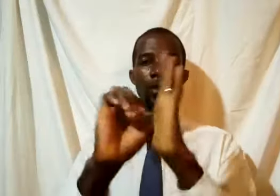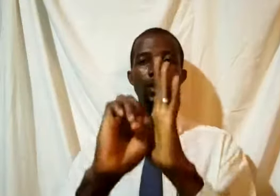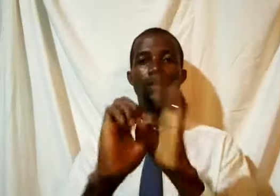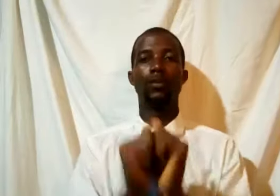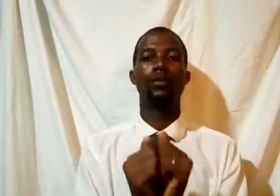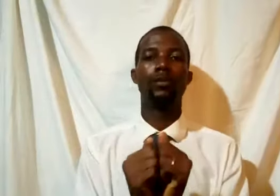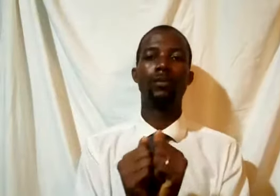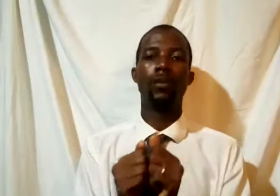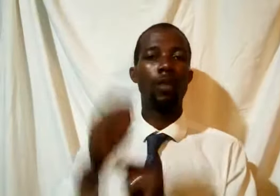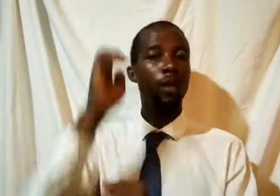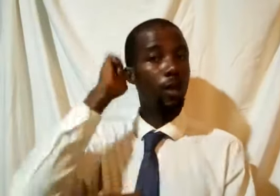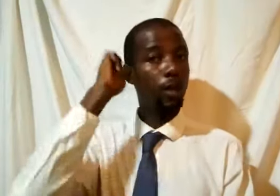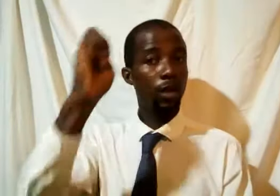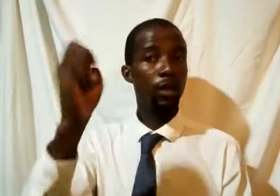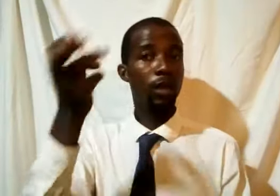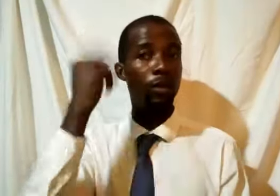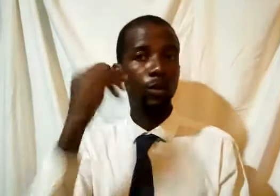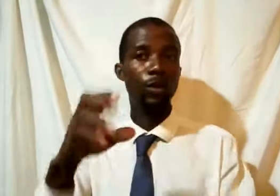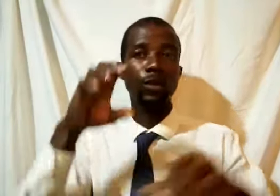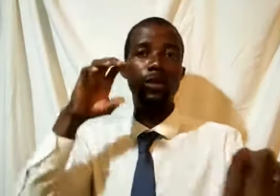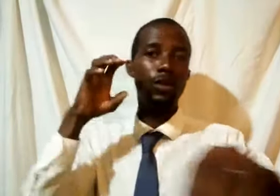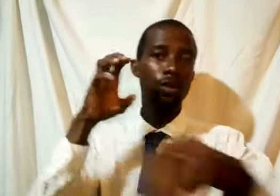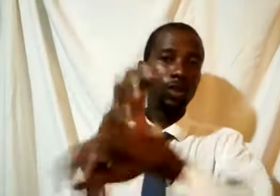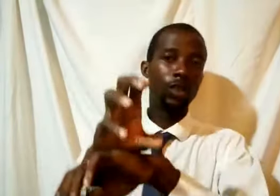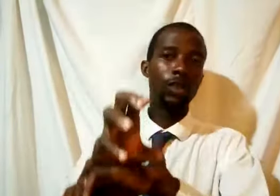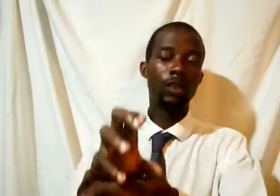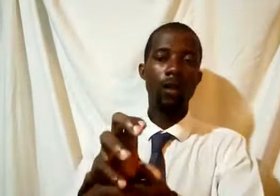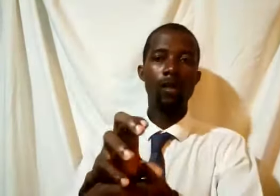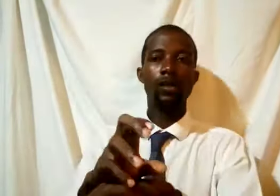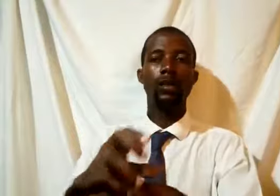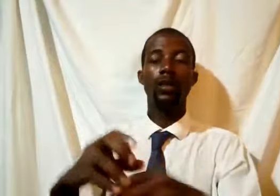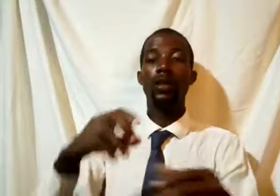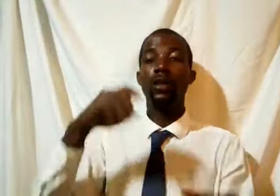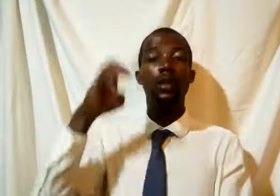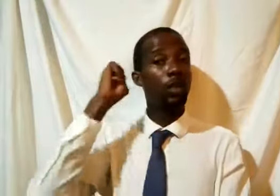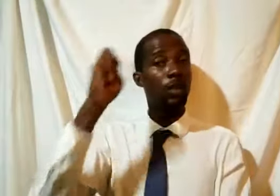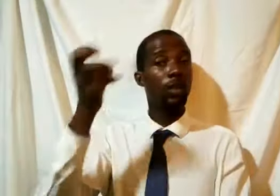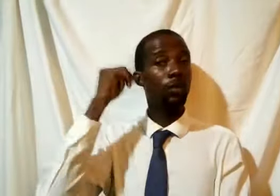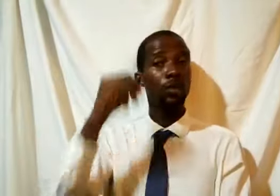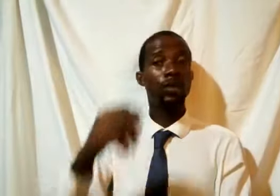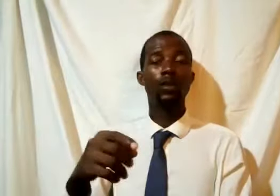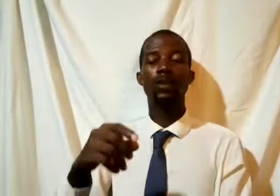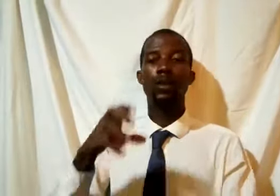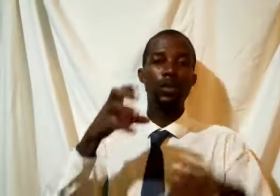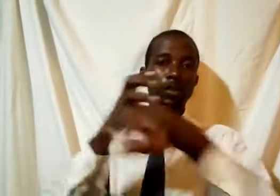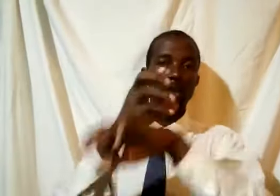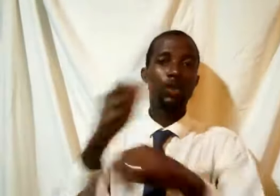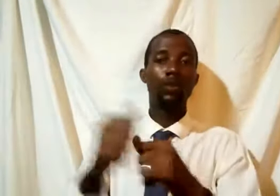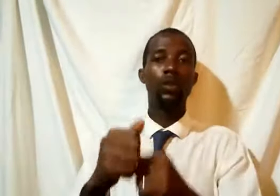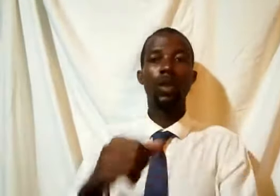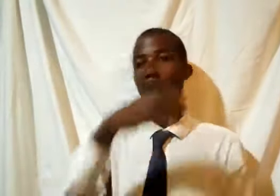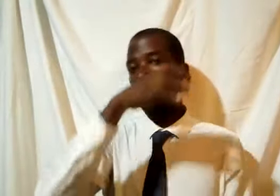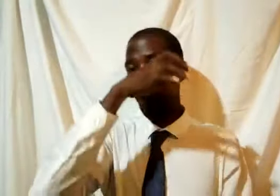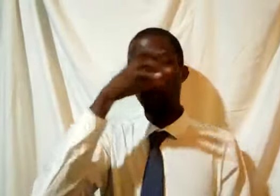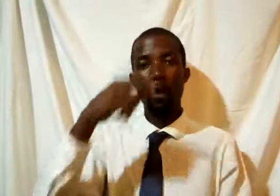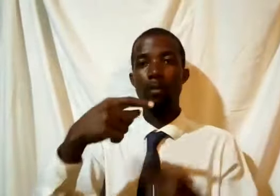he was charged with crime against humanity. Number 3, when we want to say something